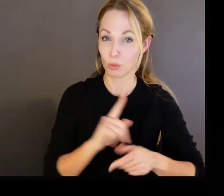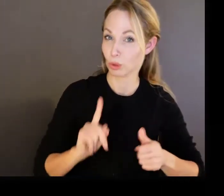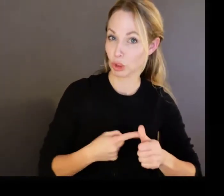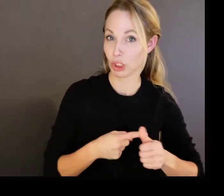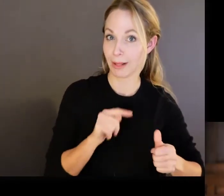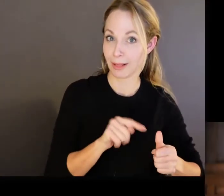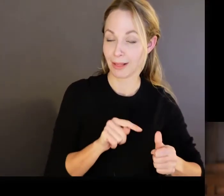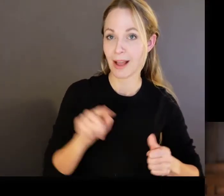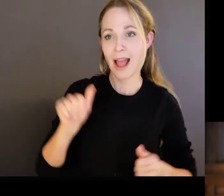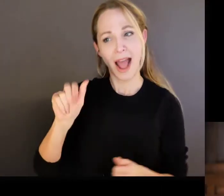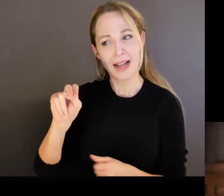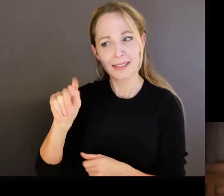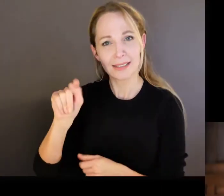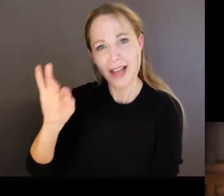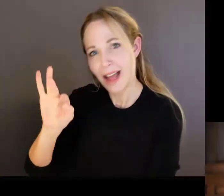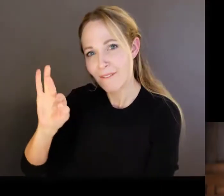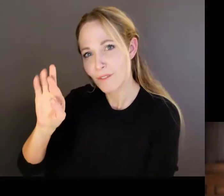form.